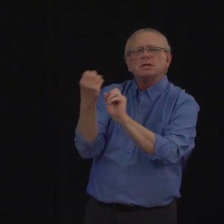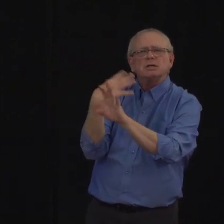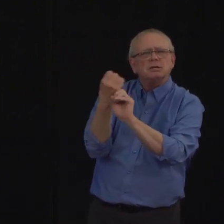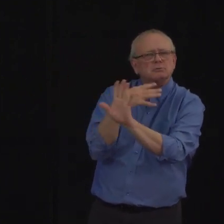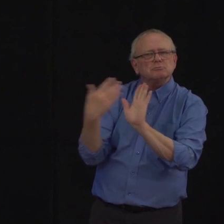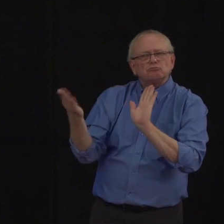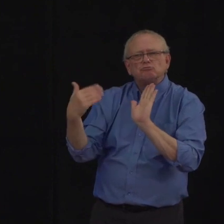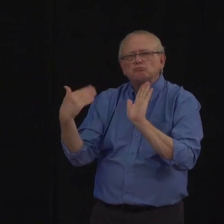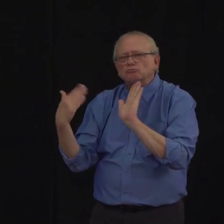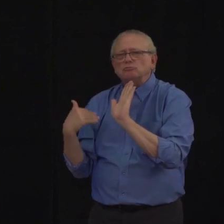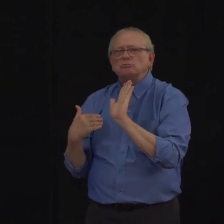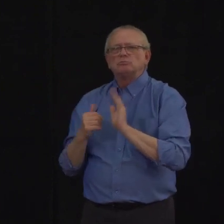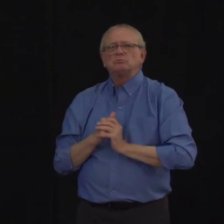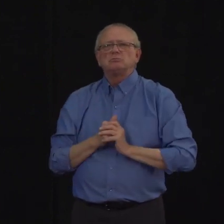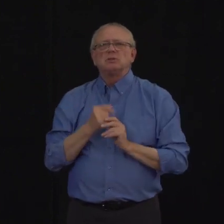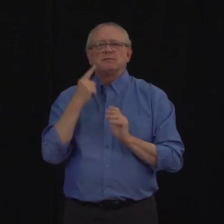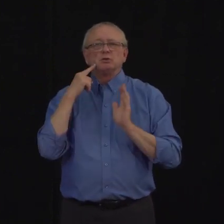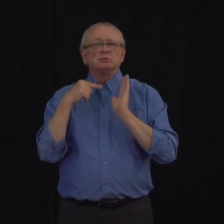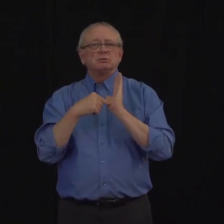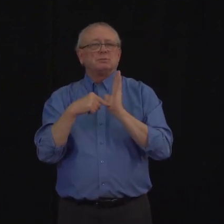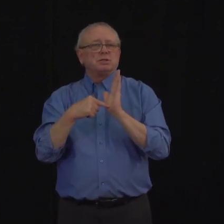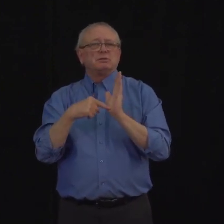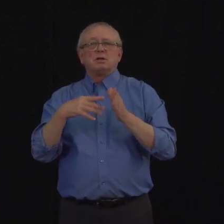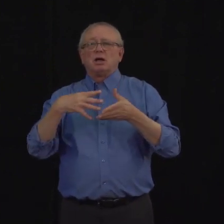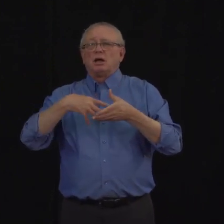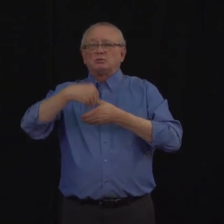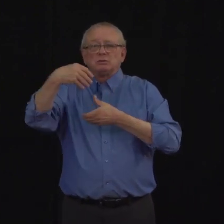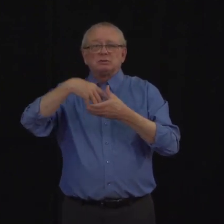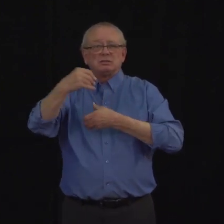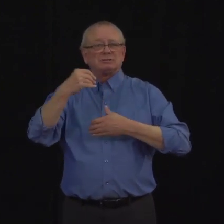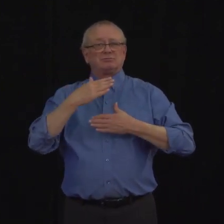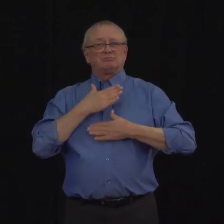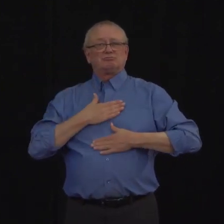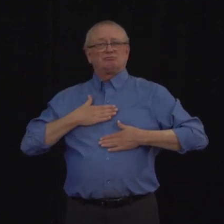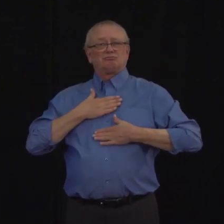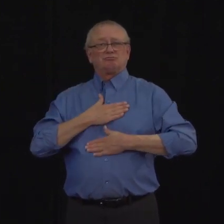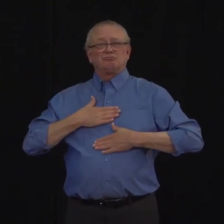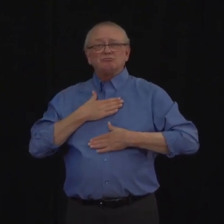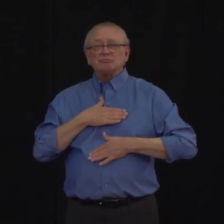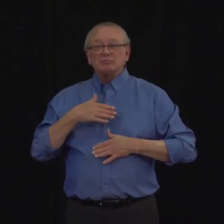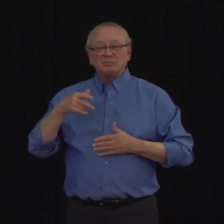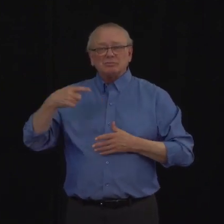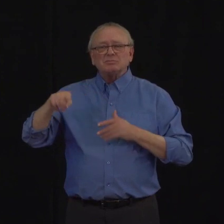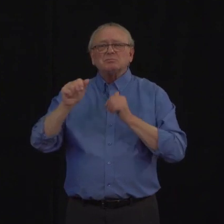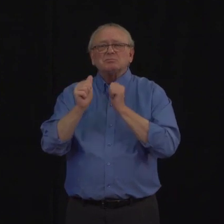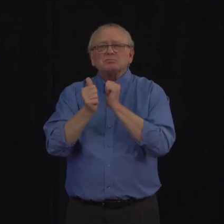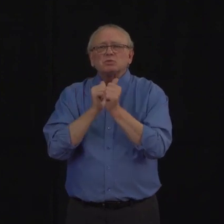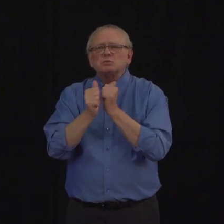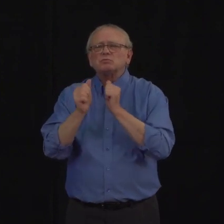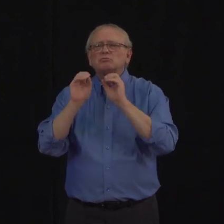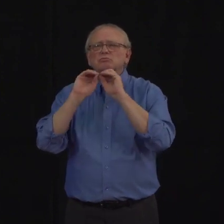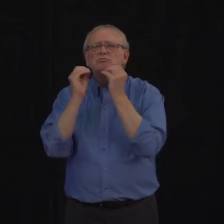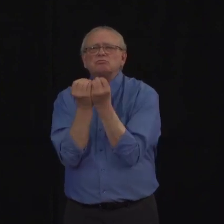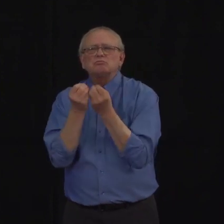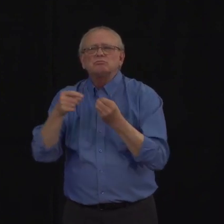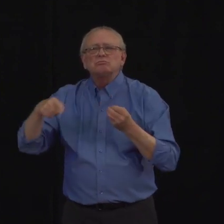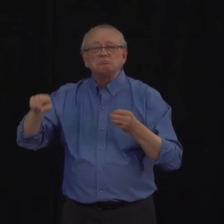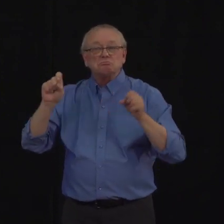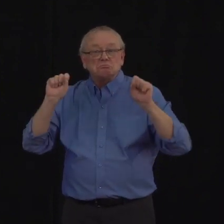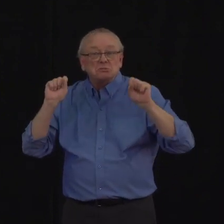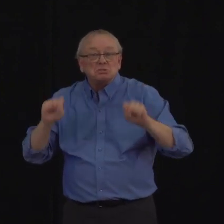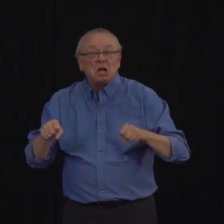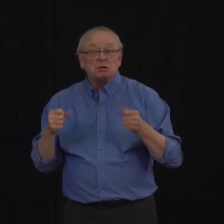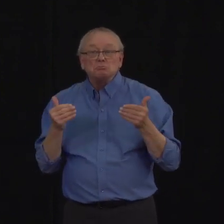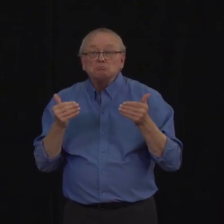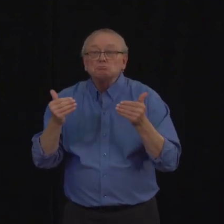to outdoor recreation, certainly any sports organization that can have their activities meet those